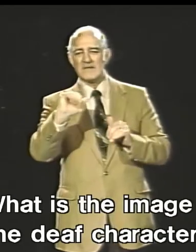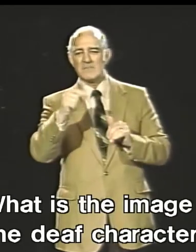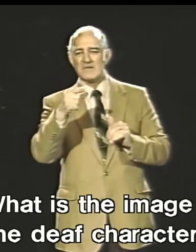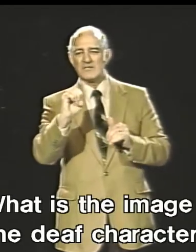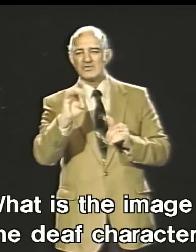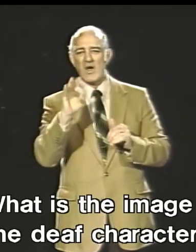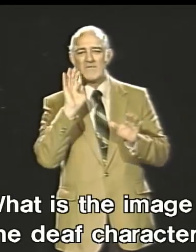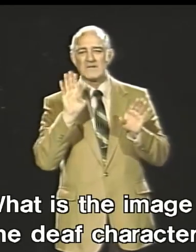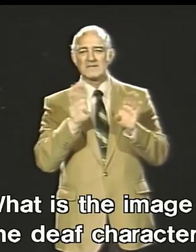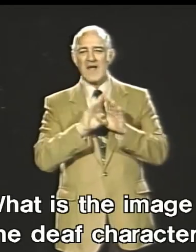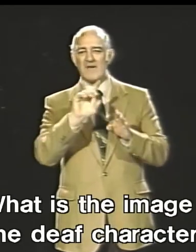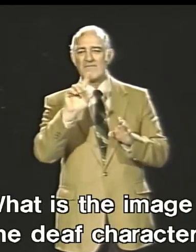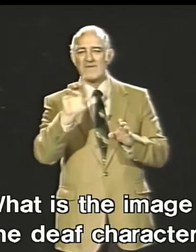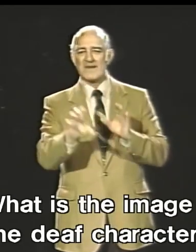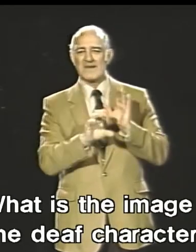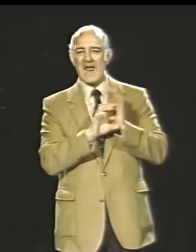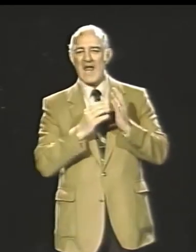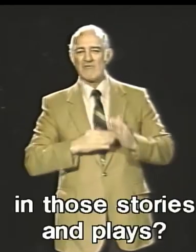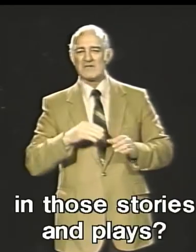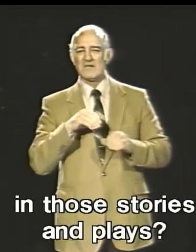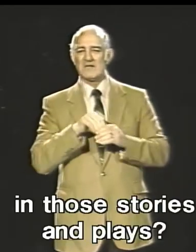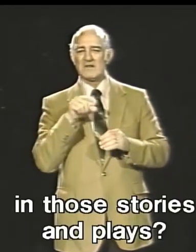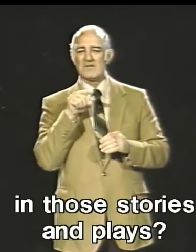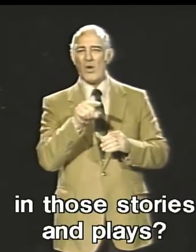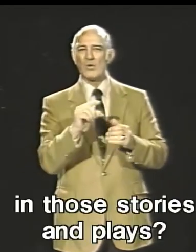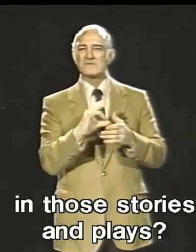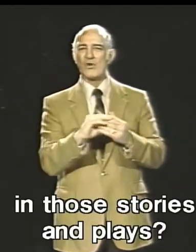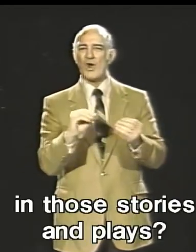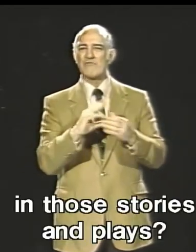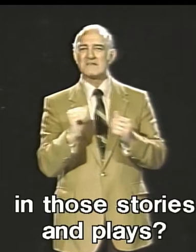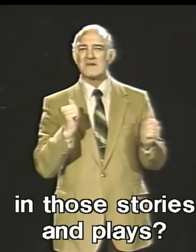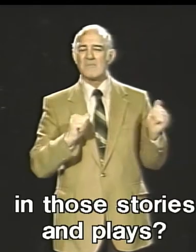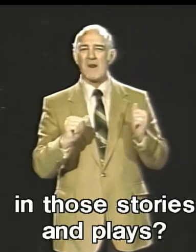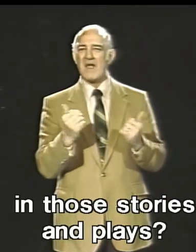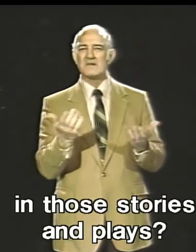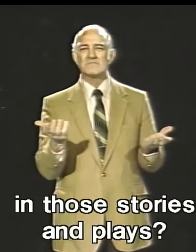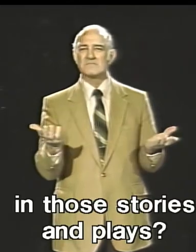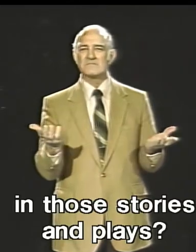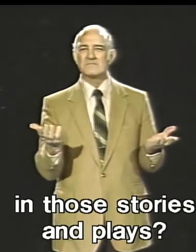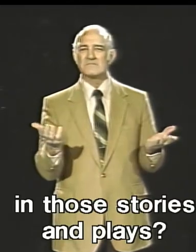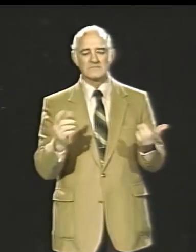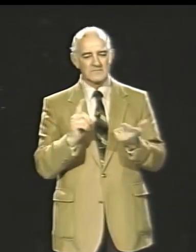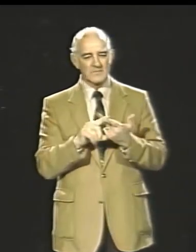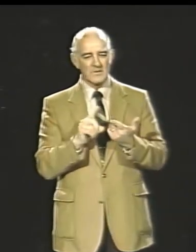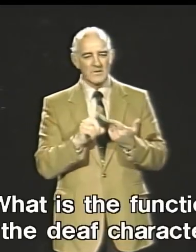What is the image of the deaf characters in these stories and plays?